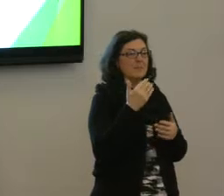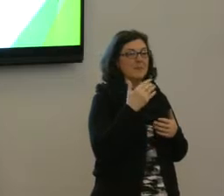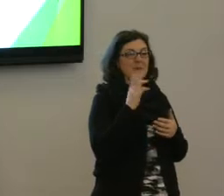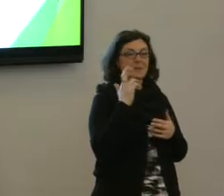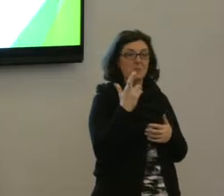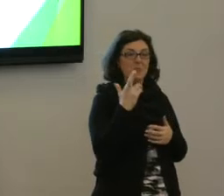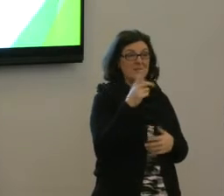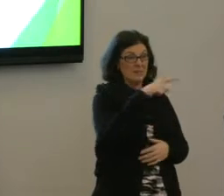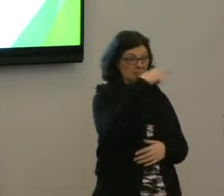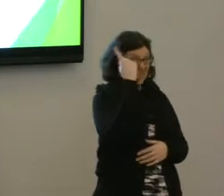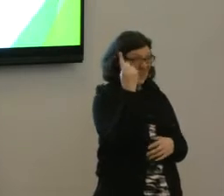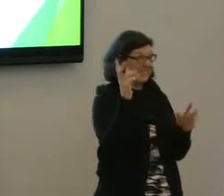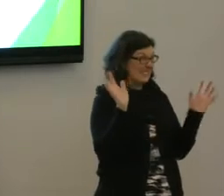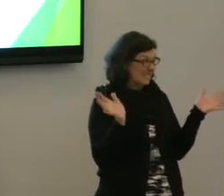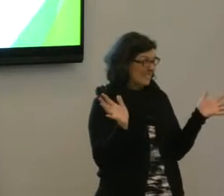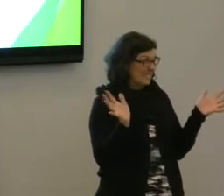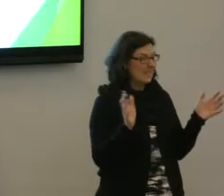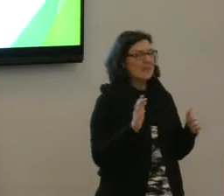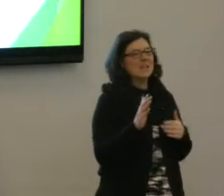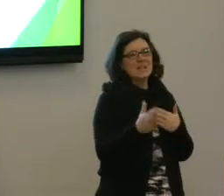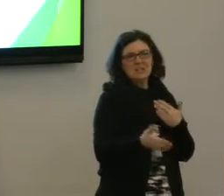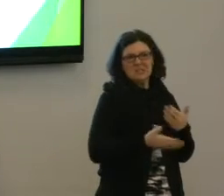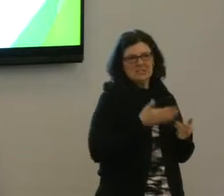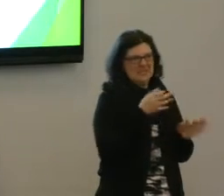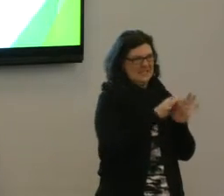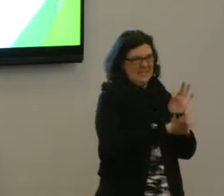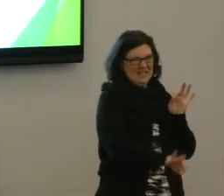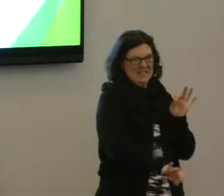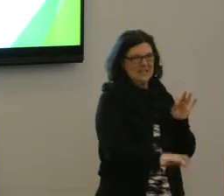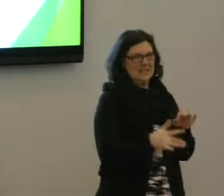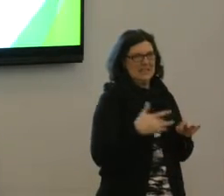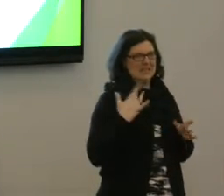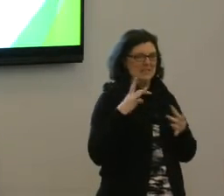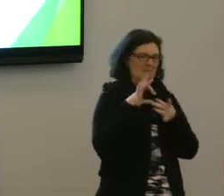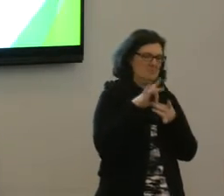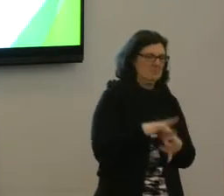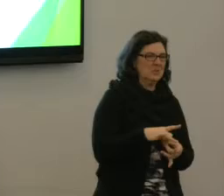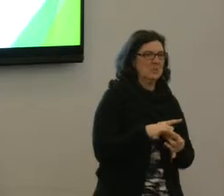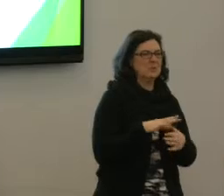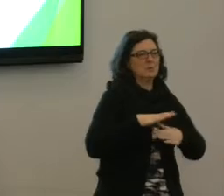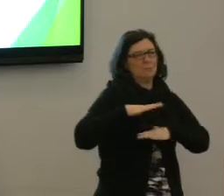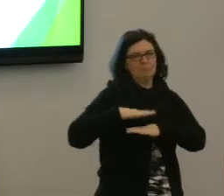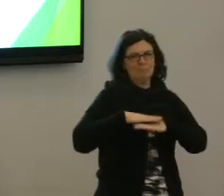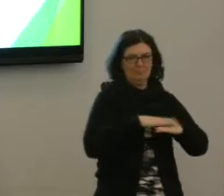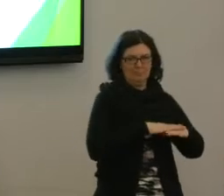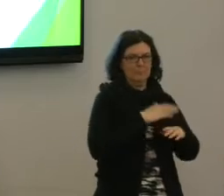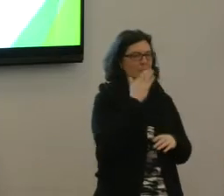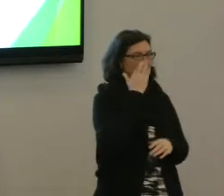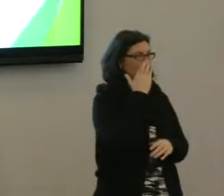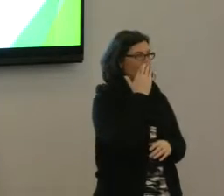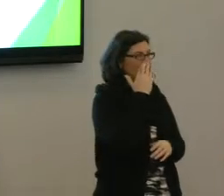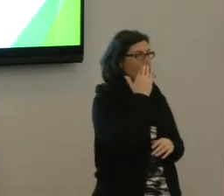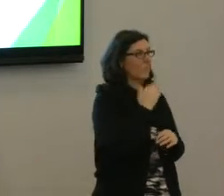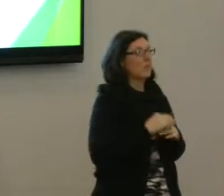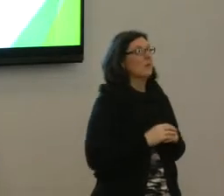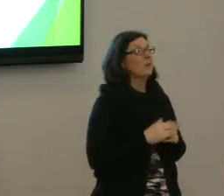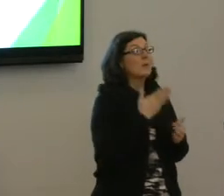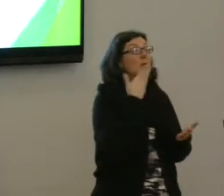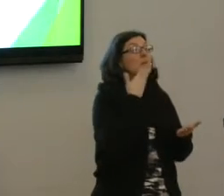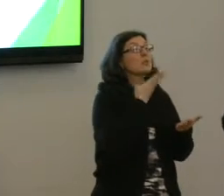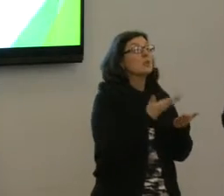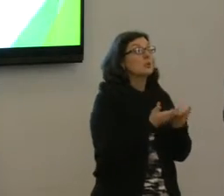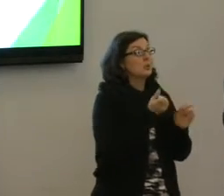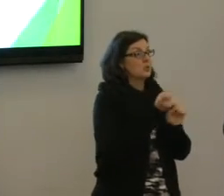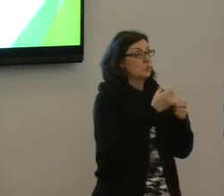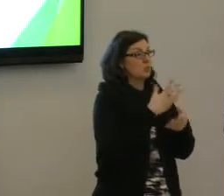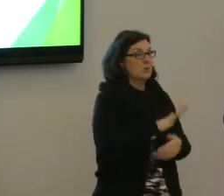know, that it just is a too easy kind of sense of community and connection. But the goodness of creation. God